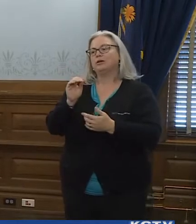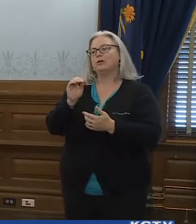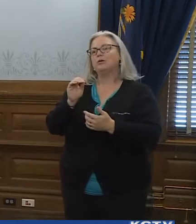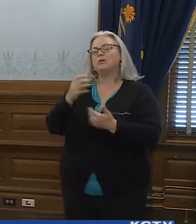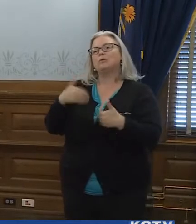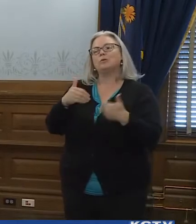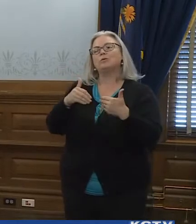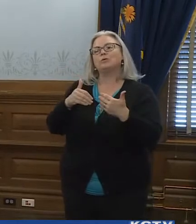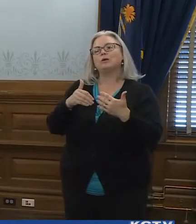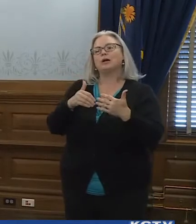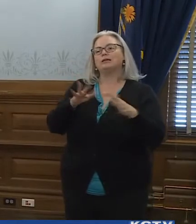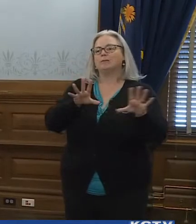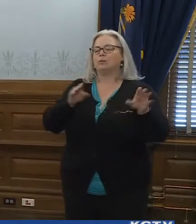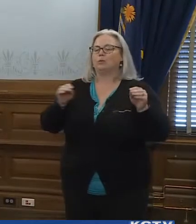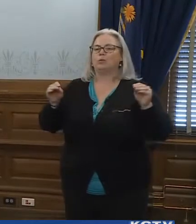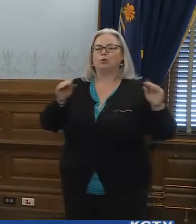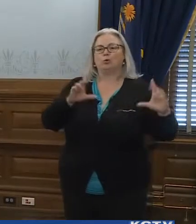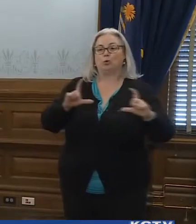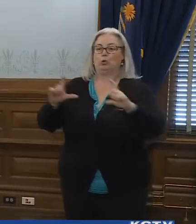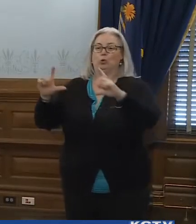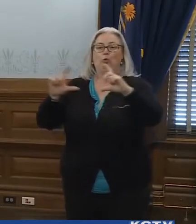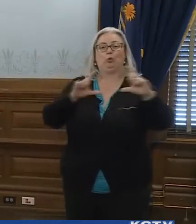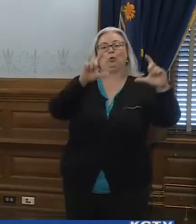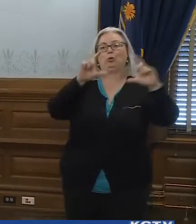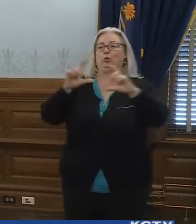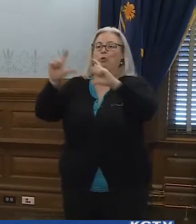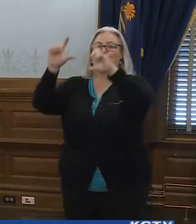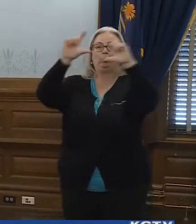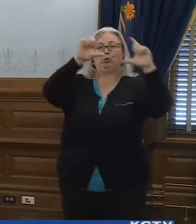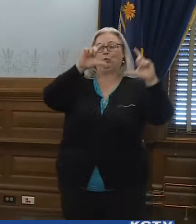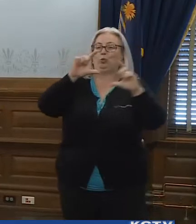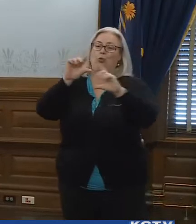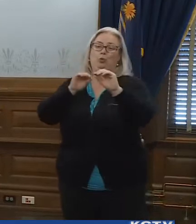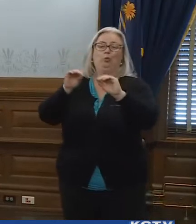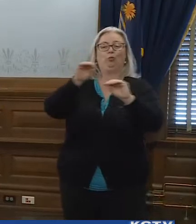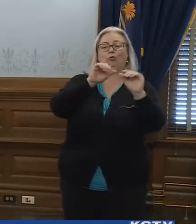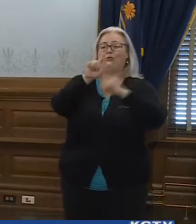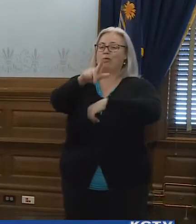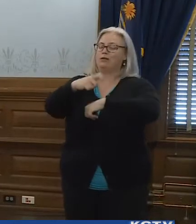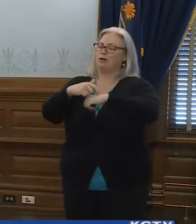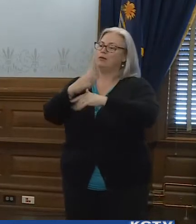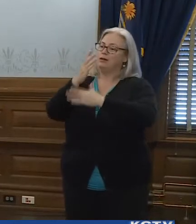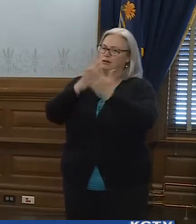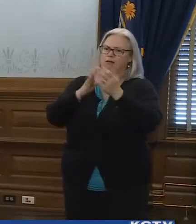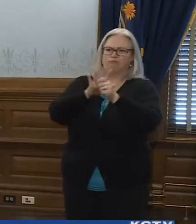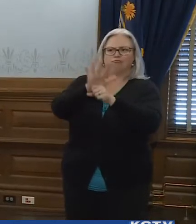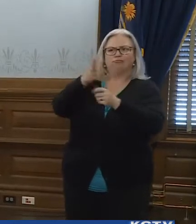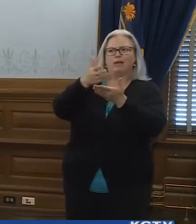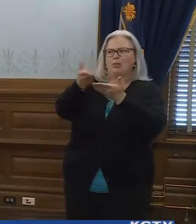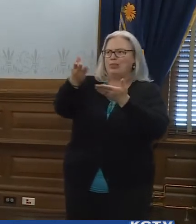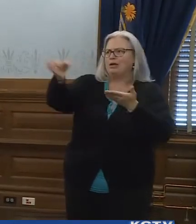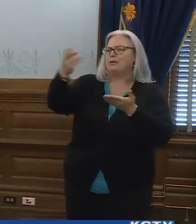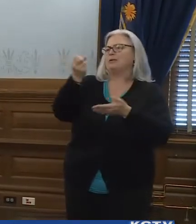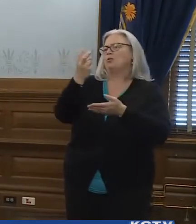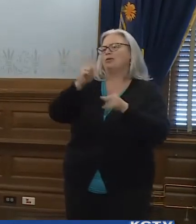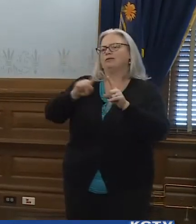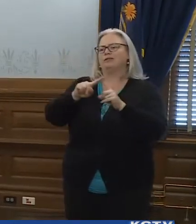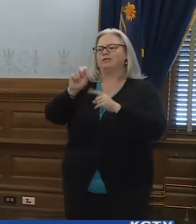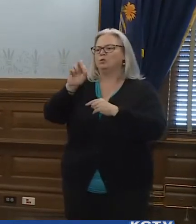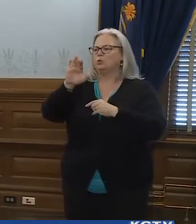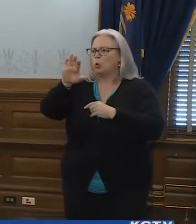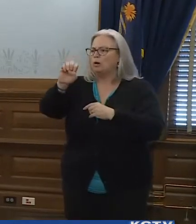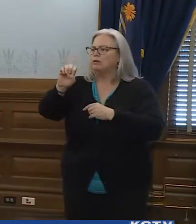it's very much a moving picture all the time. But there are those out there. There's quite a number, probably a dozen different sources.